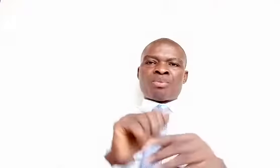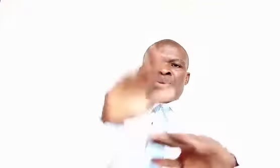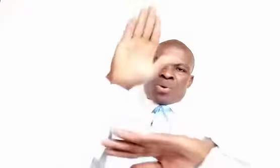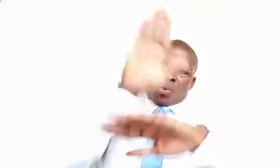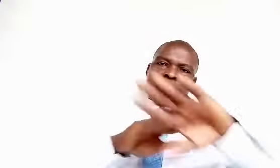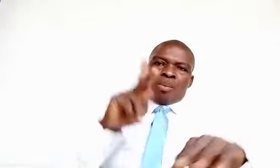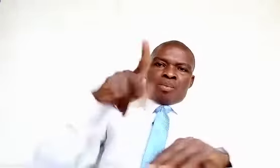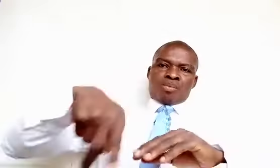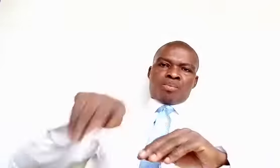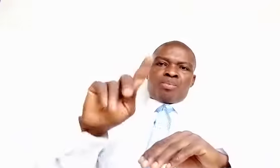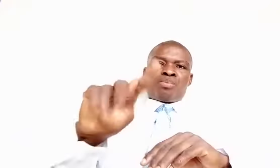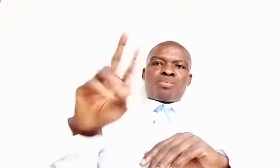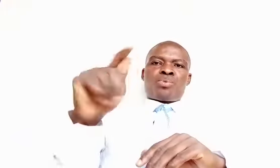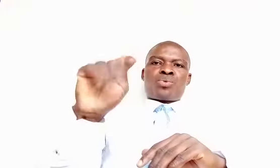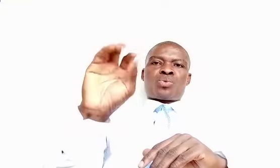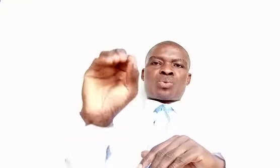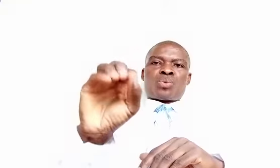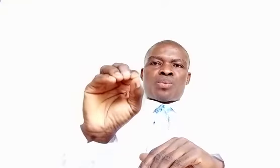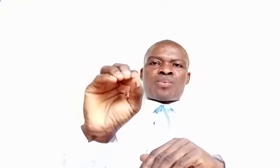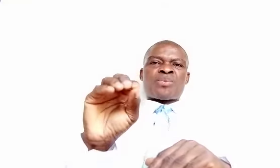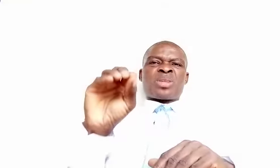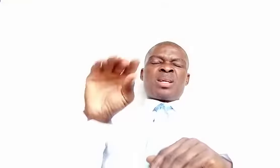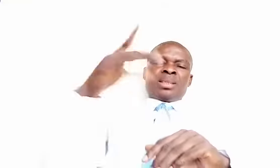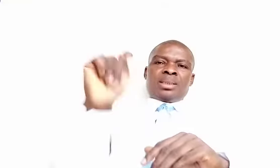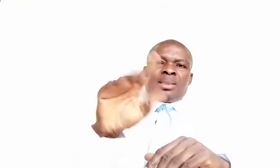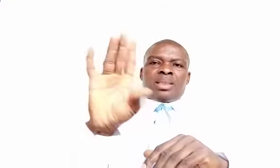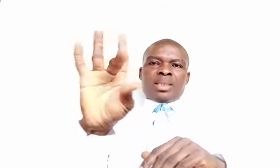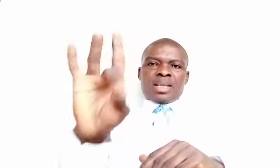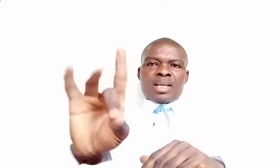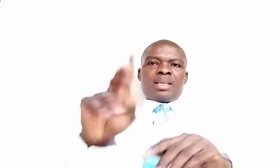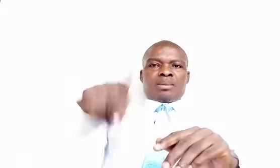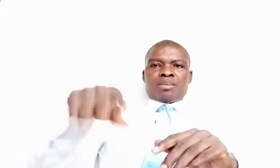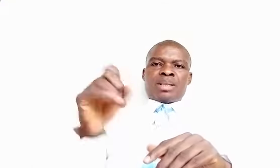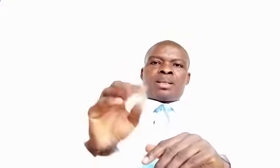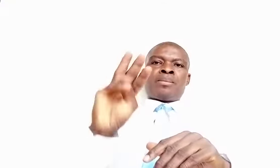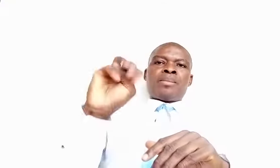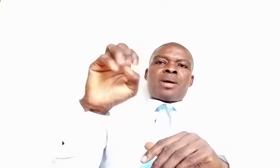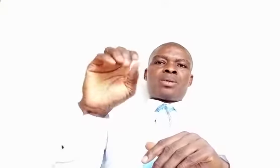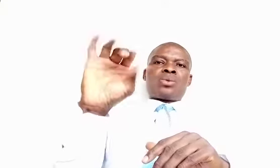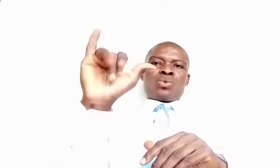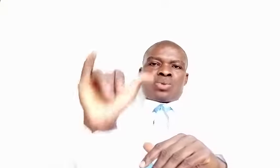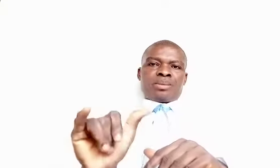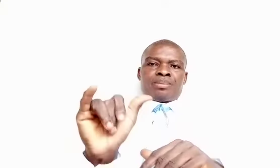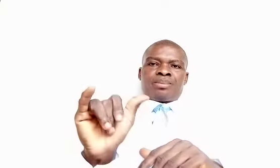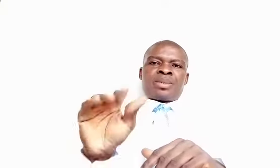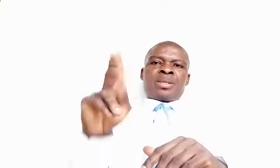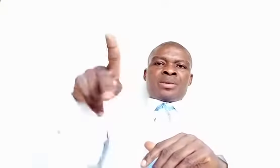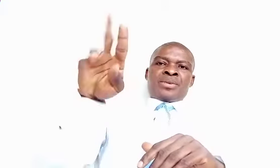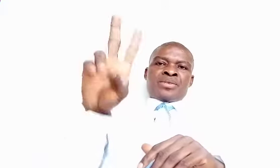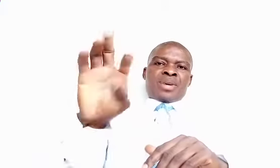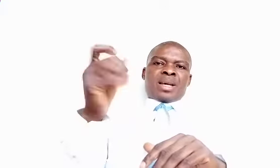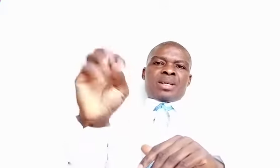Pluto. The 8 planets are Mercury, Venus,